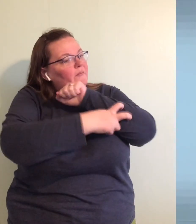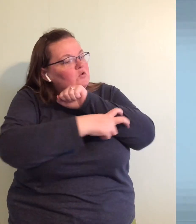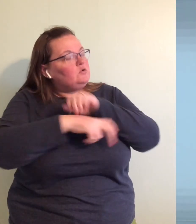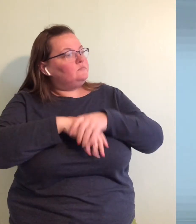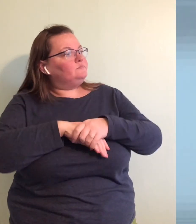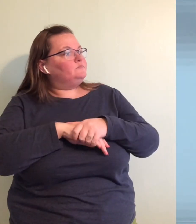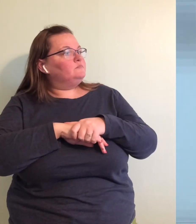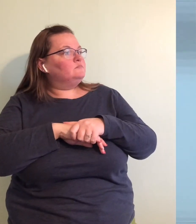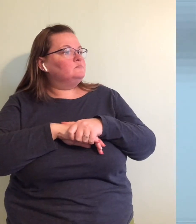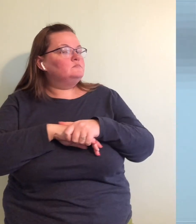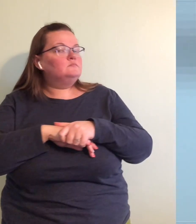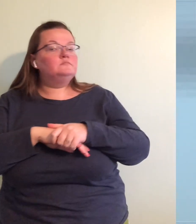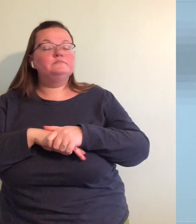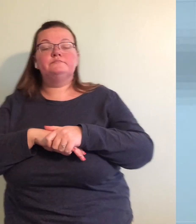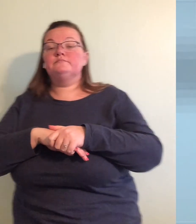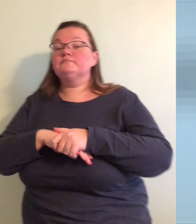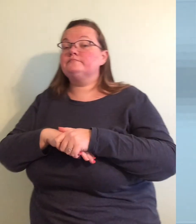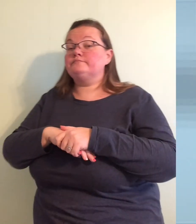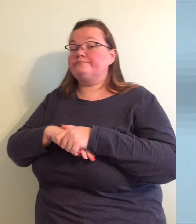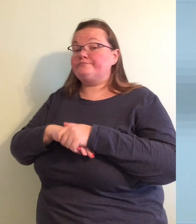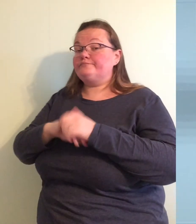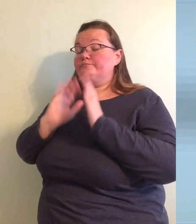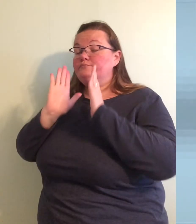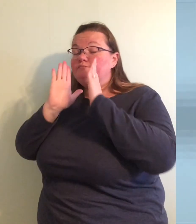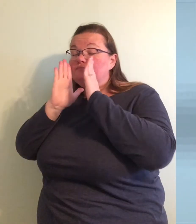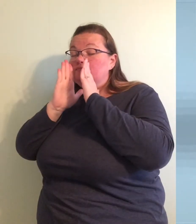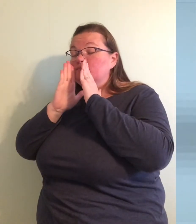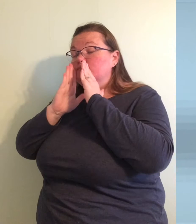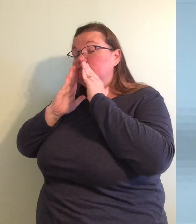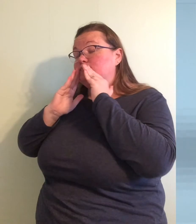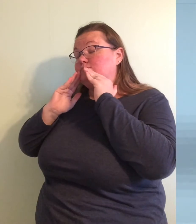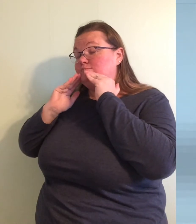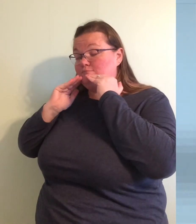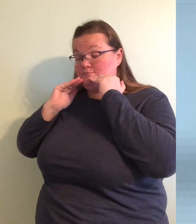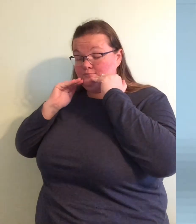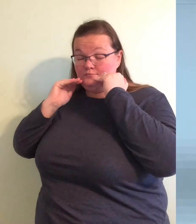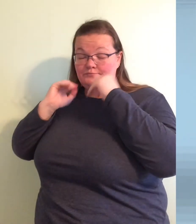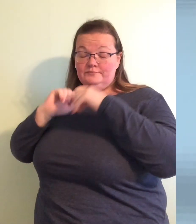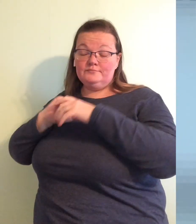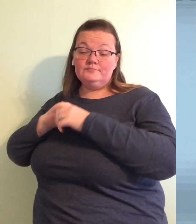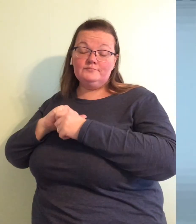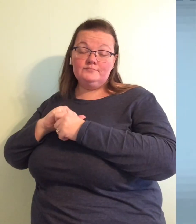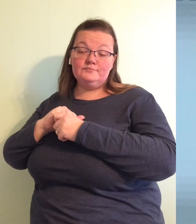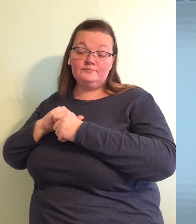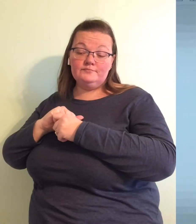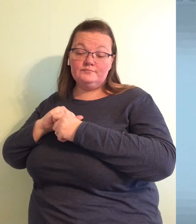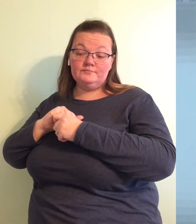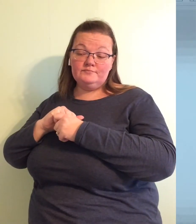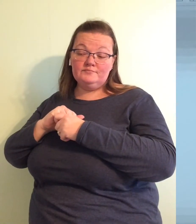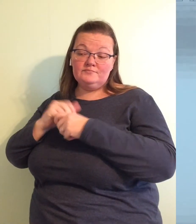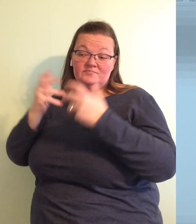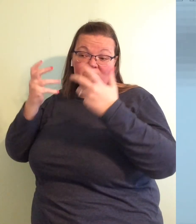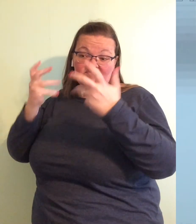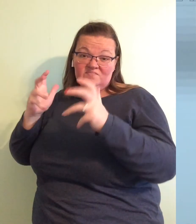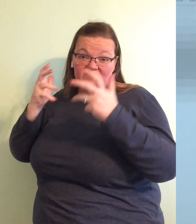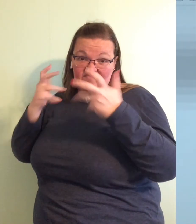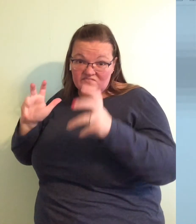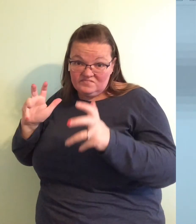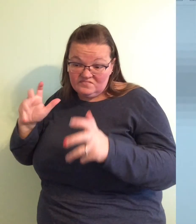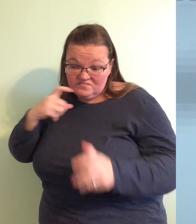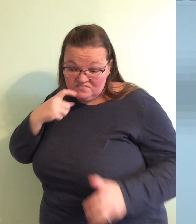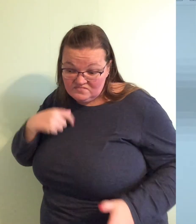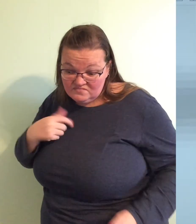Beaver." A slow, cruel smile swept over the witch's face. "Is this all of